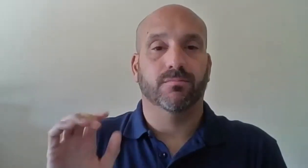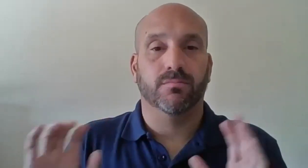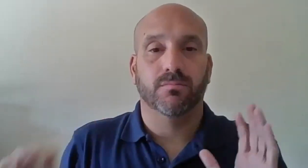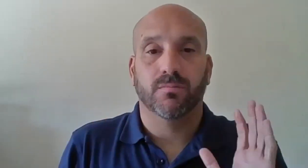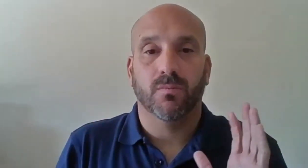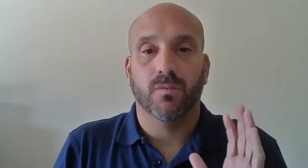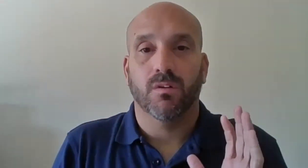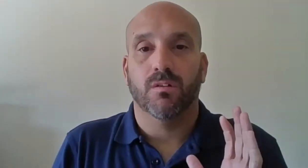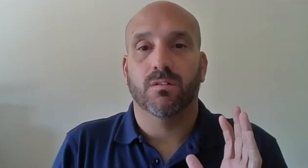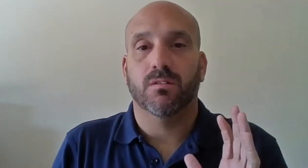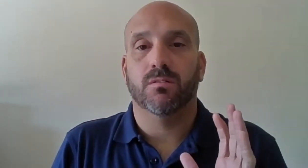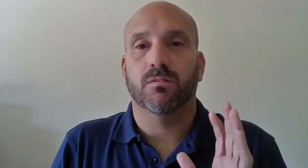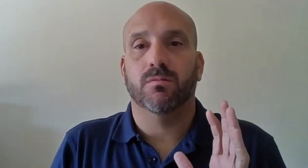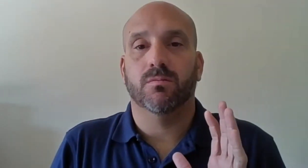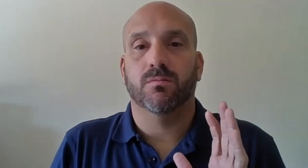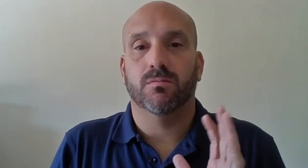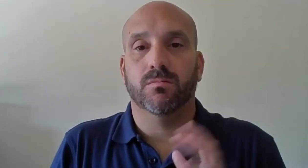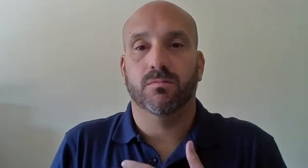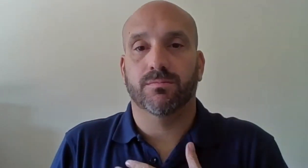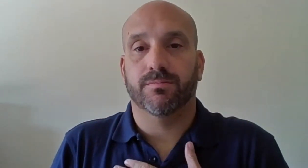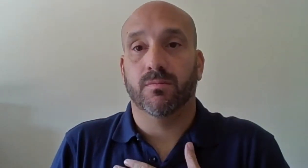that. Oh, I'm sorry. I'm spotlighted now. Yes, I can see you.